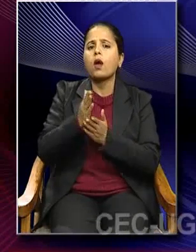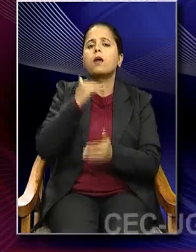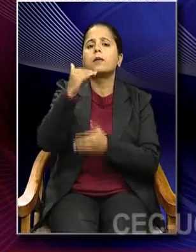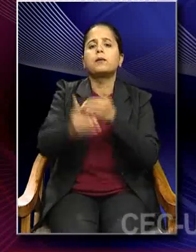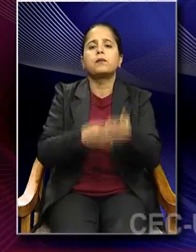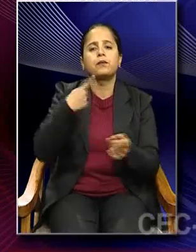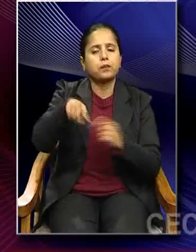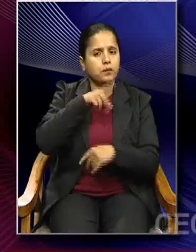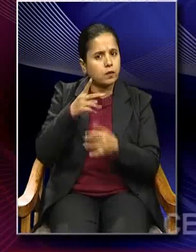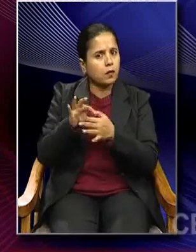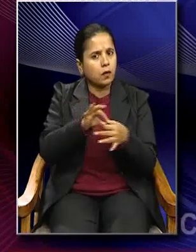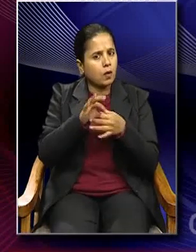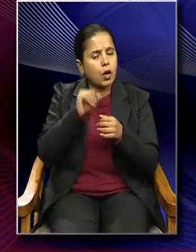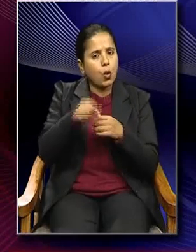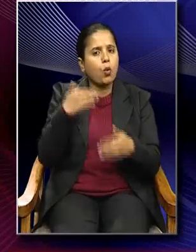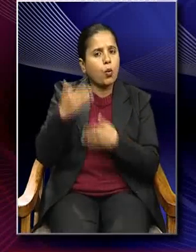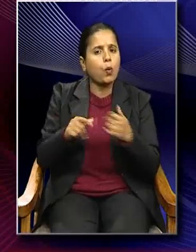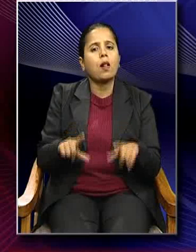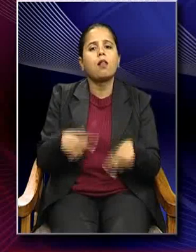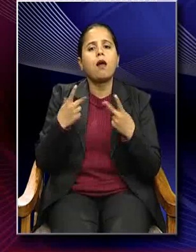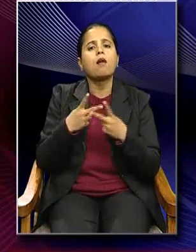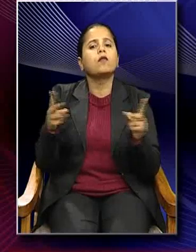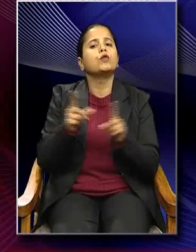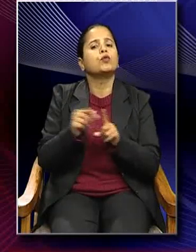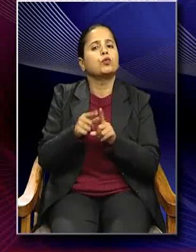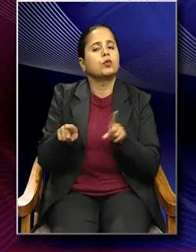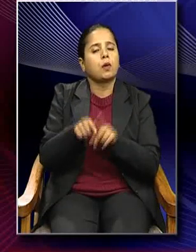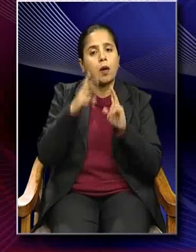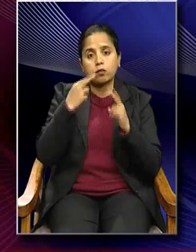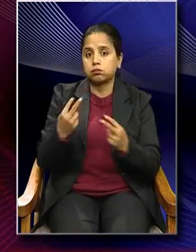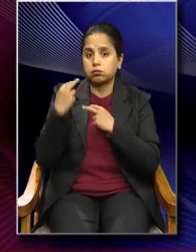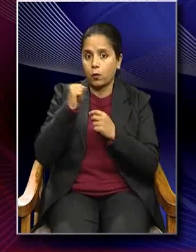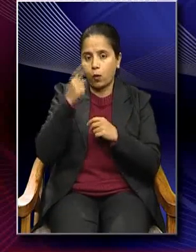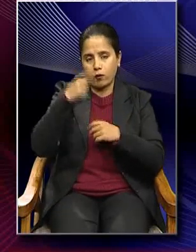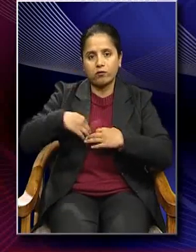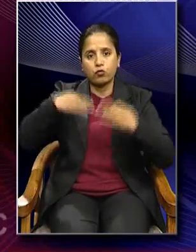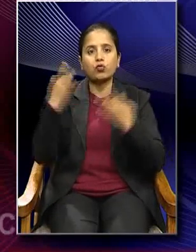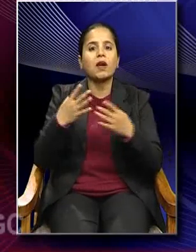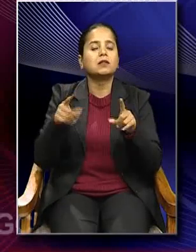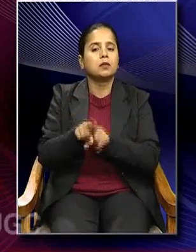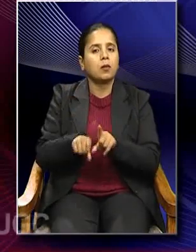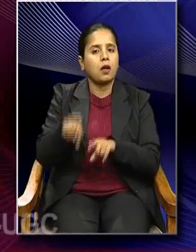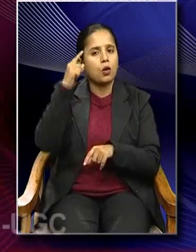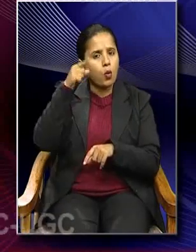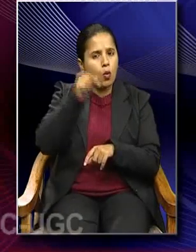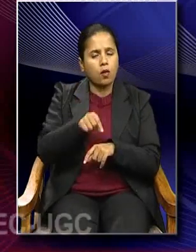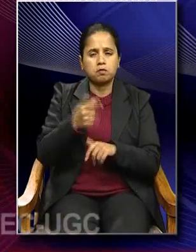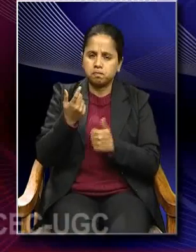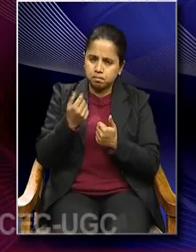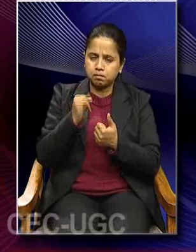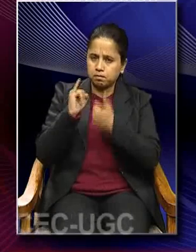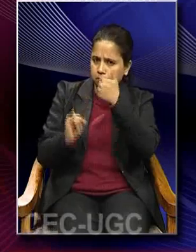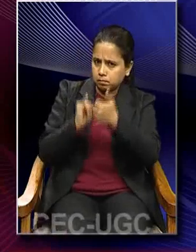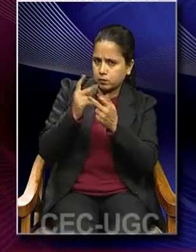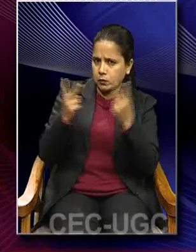from the familiar routines of our daily life to look at them fresh and with a critical eyes.